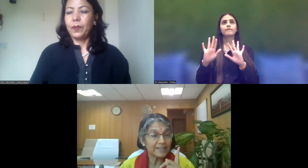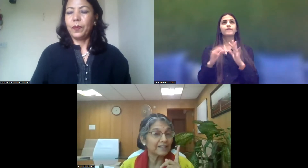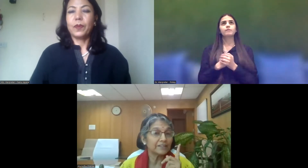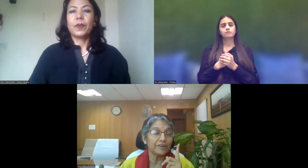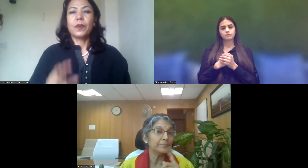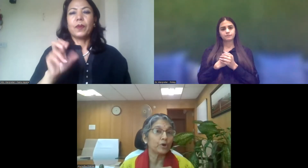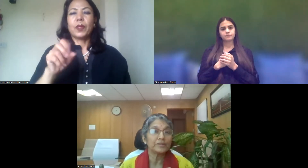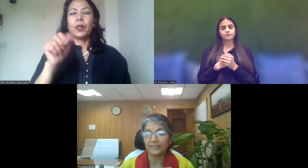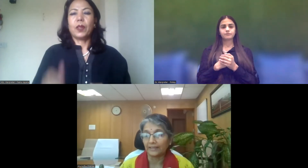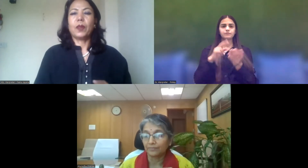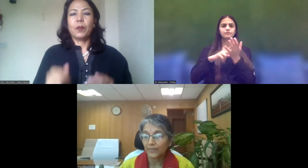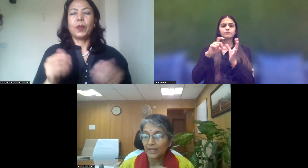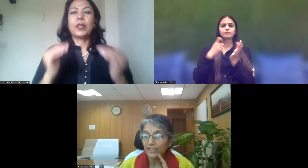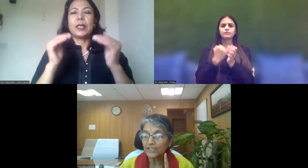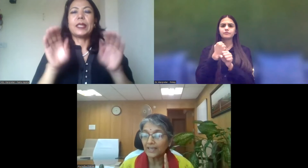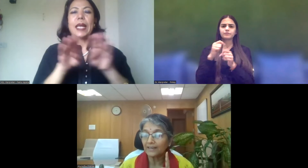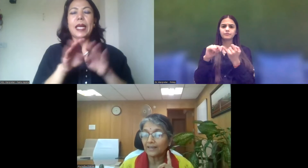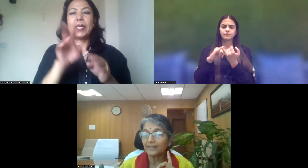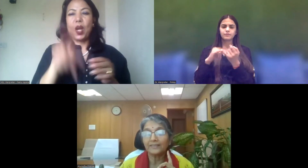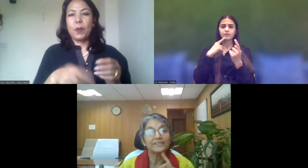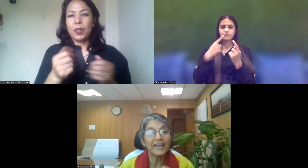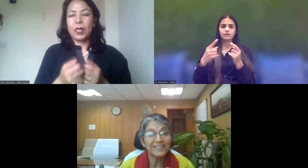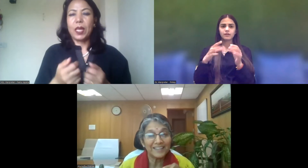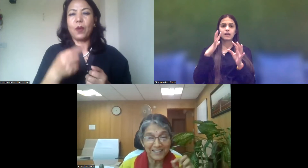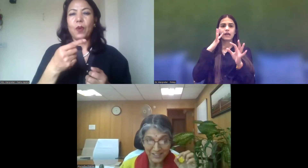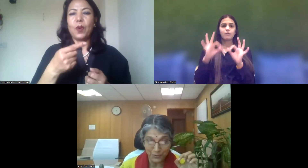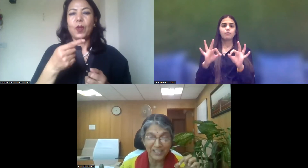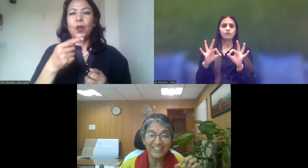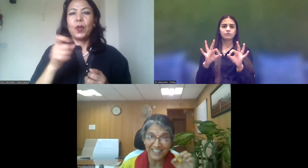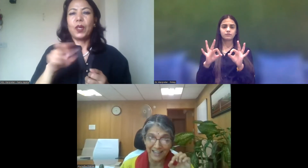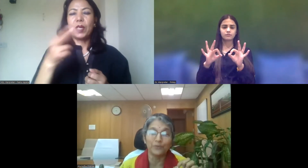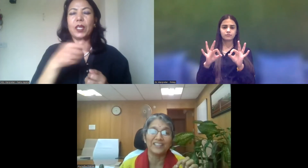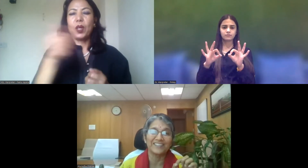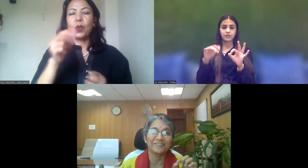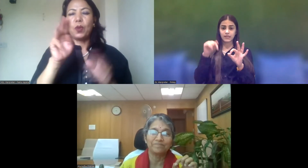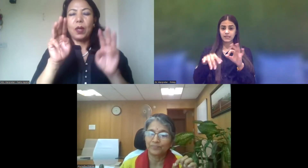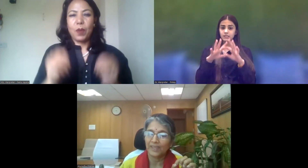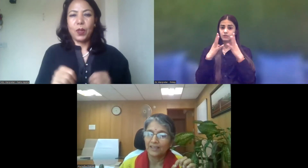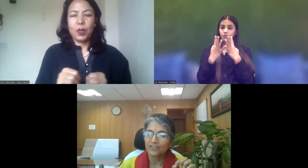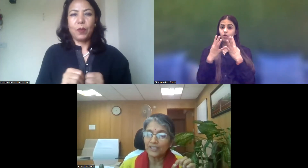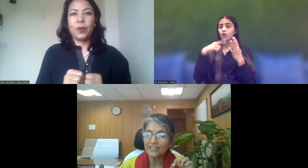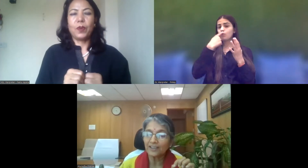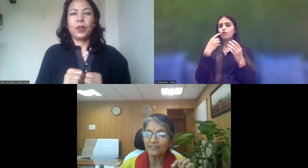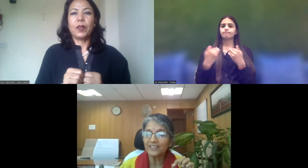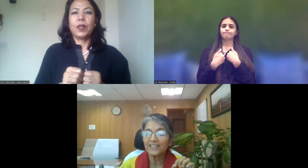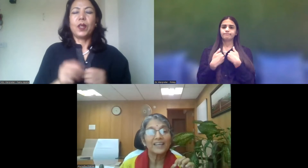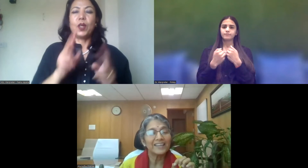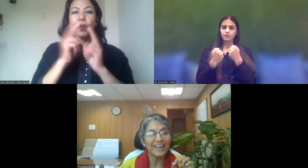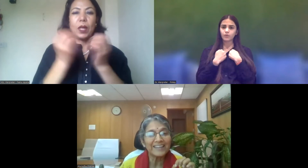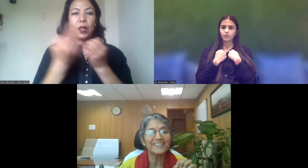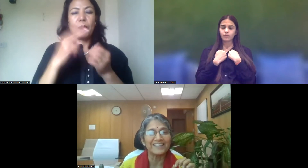Nargis said another very important thing. She said that this world is ours. So instead of